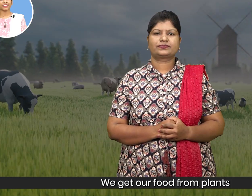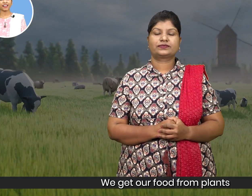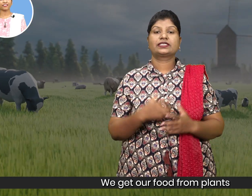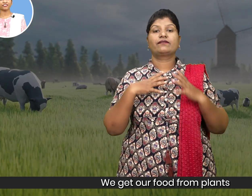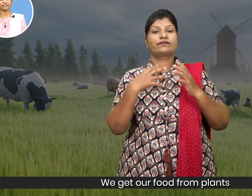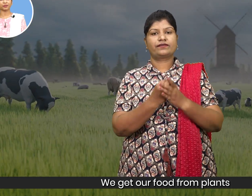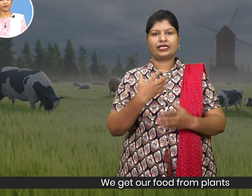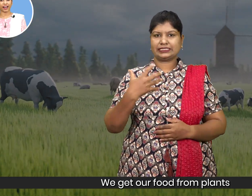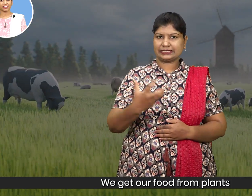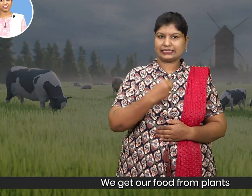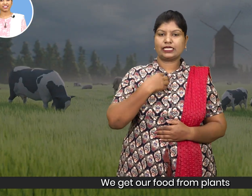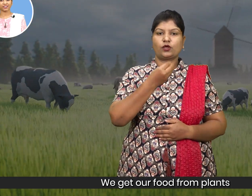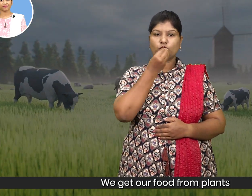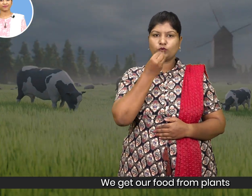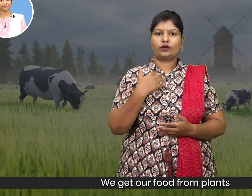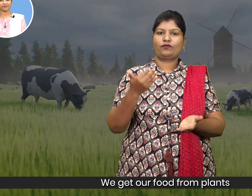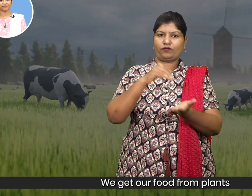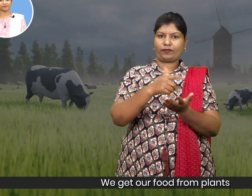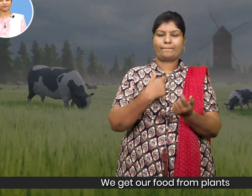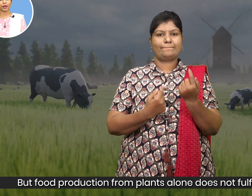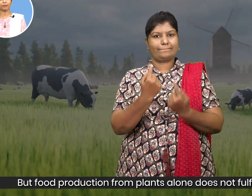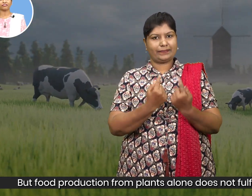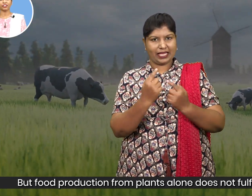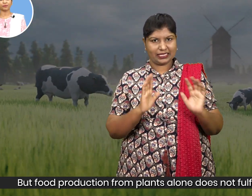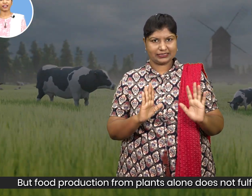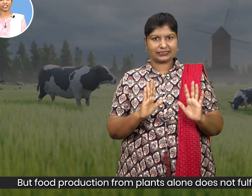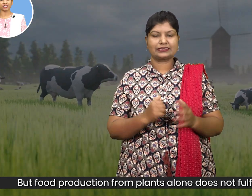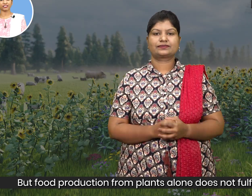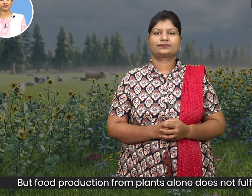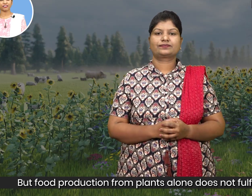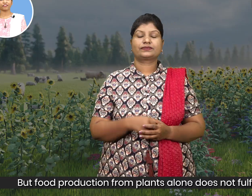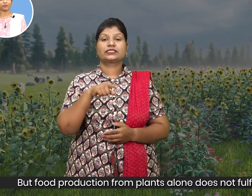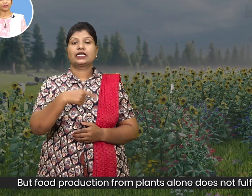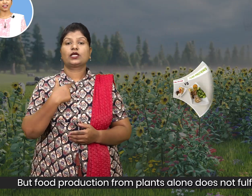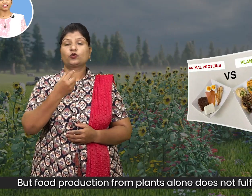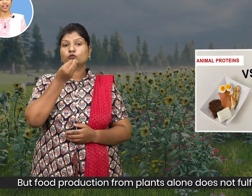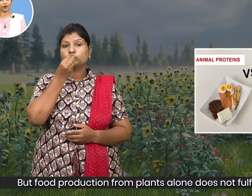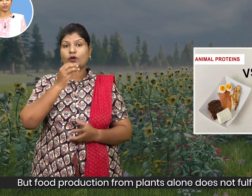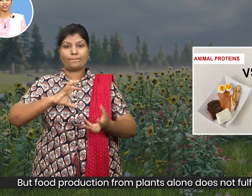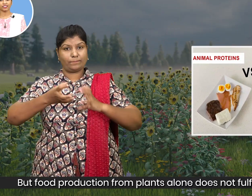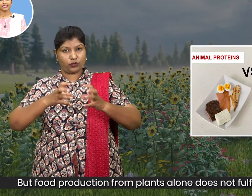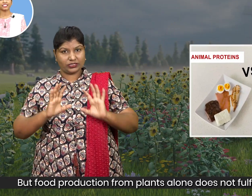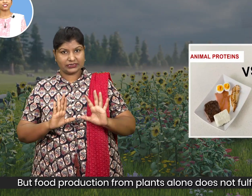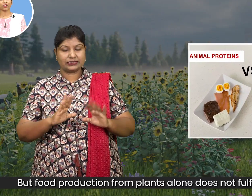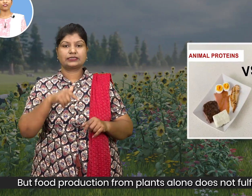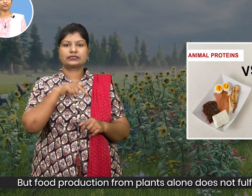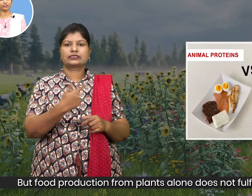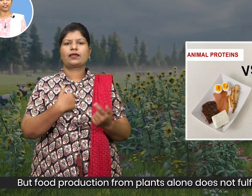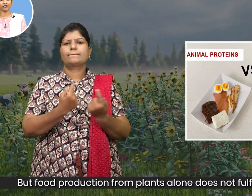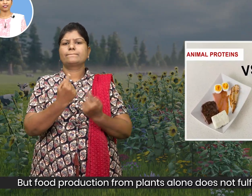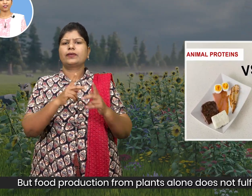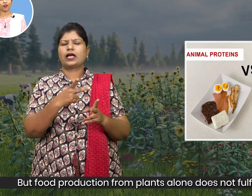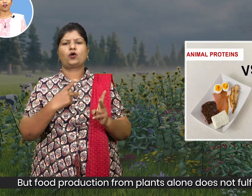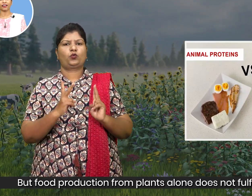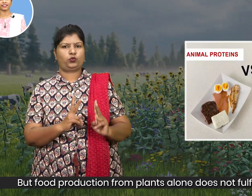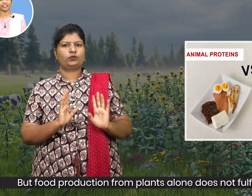We get our food from plants, but food production from plants alone does not